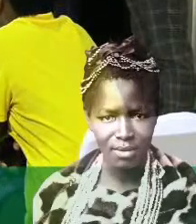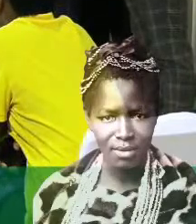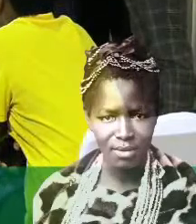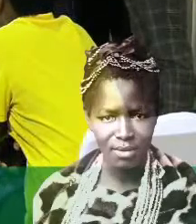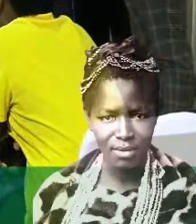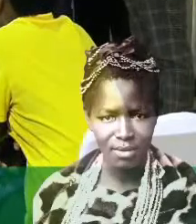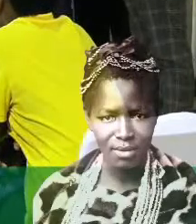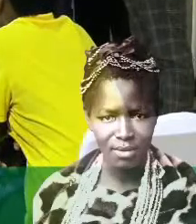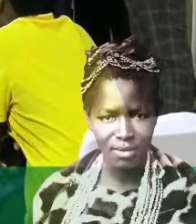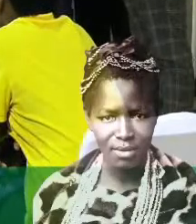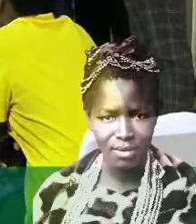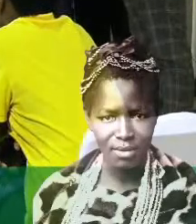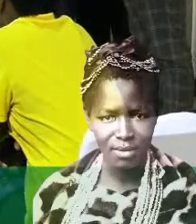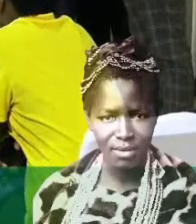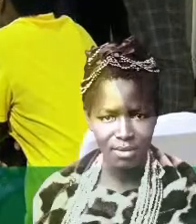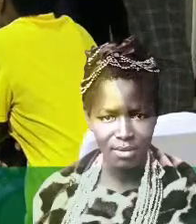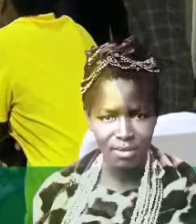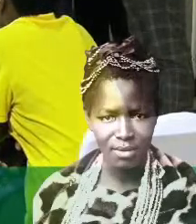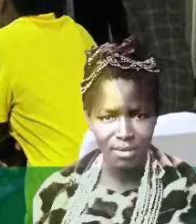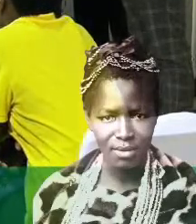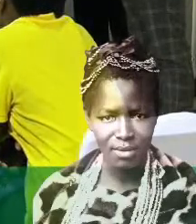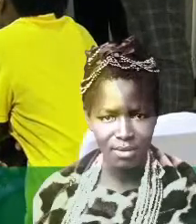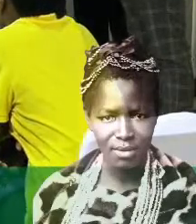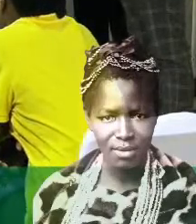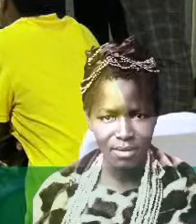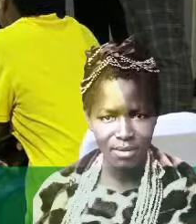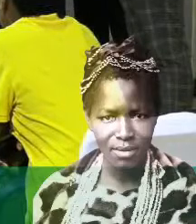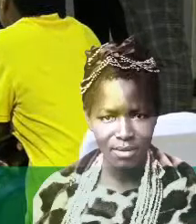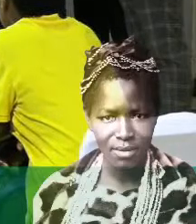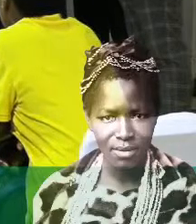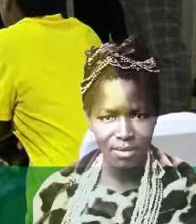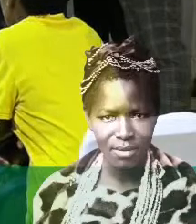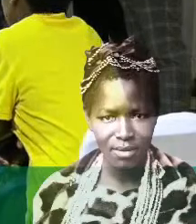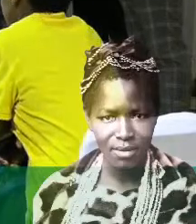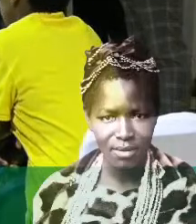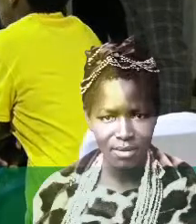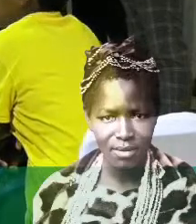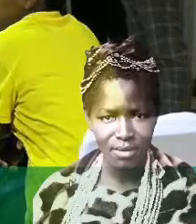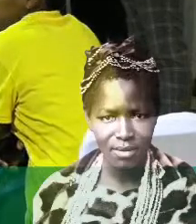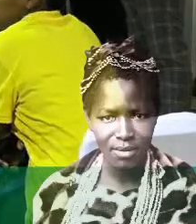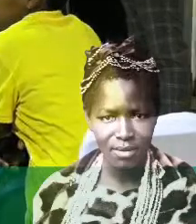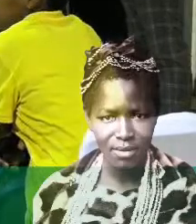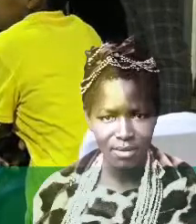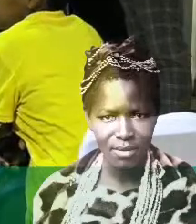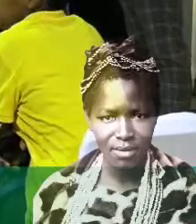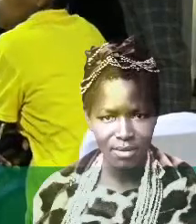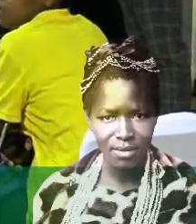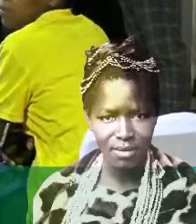Oh.